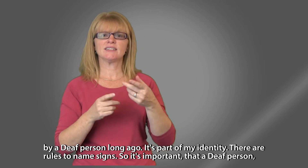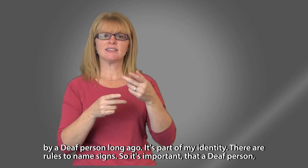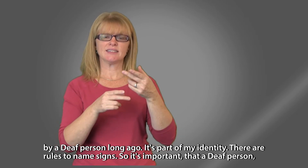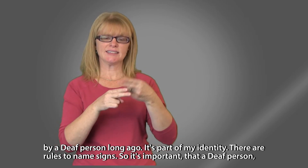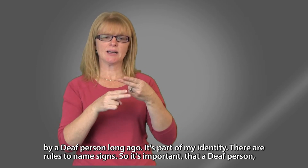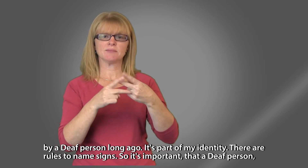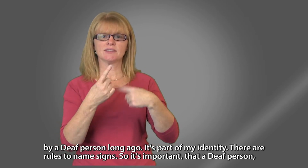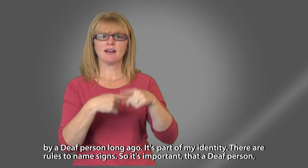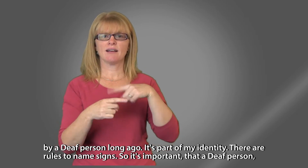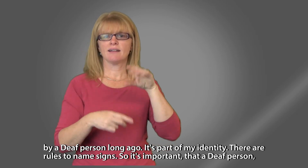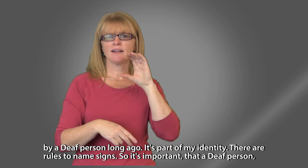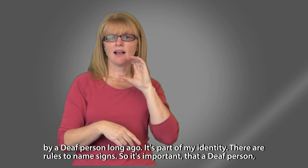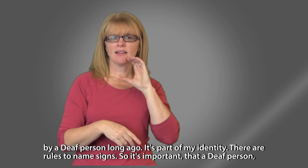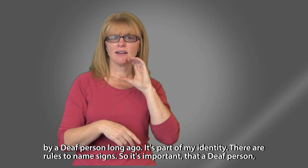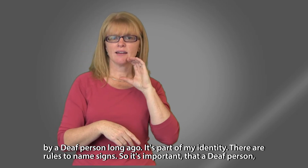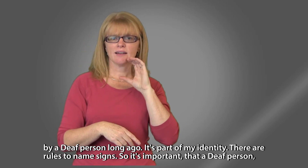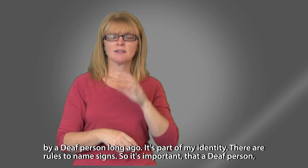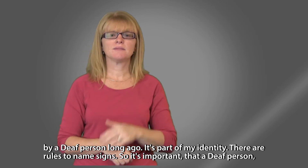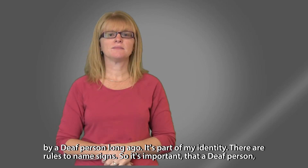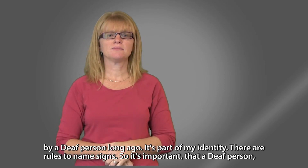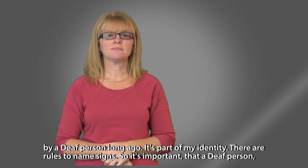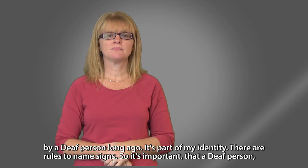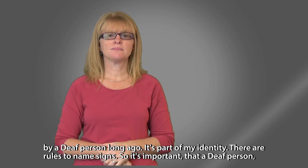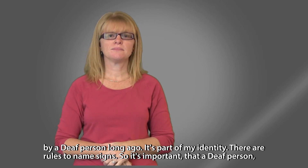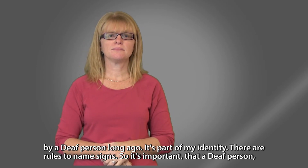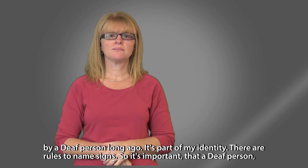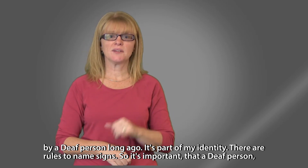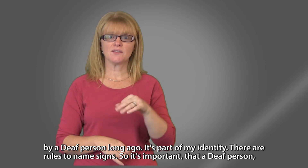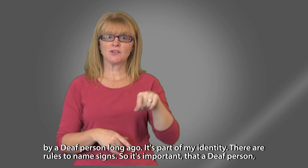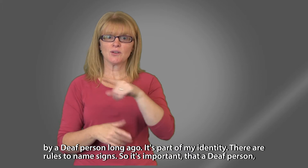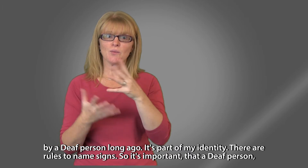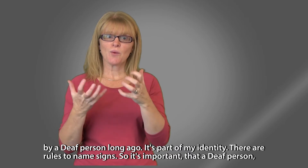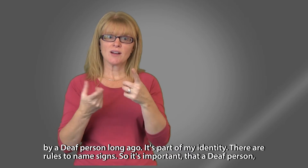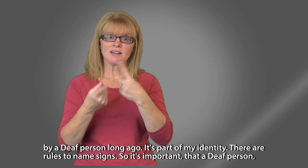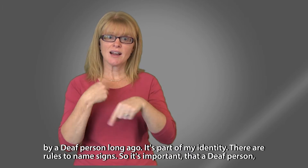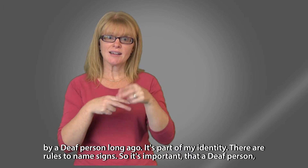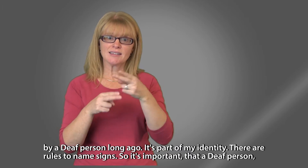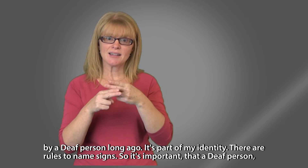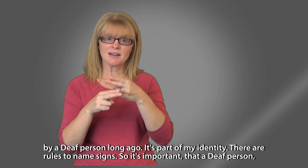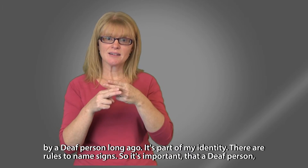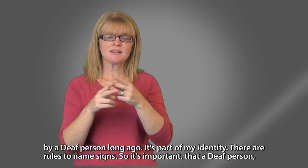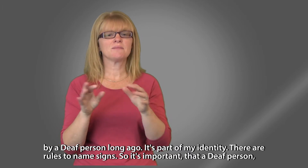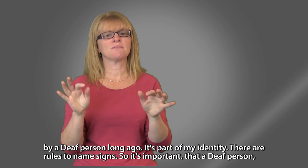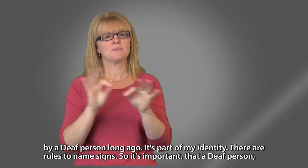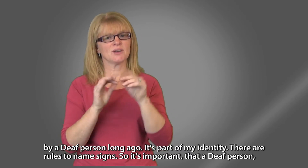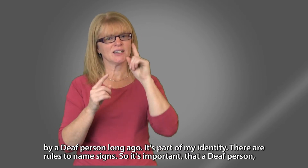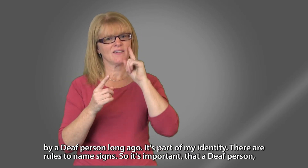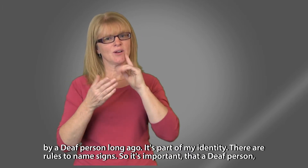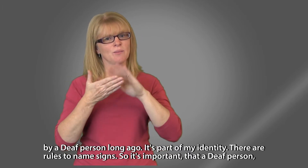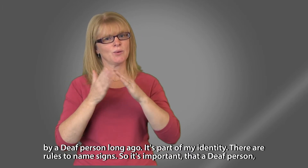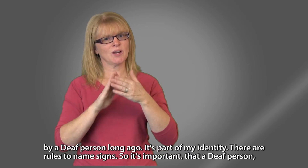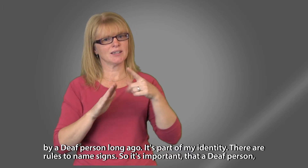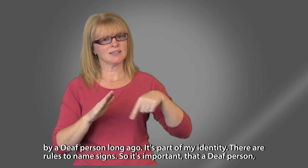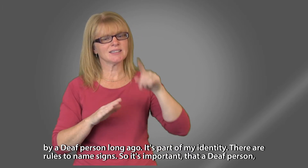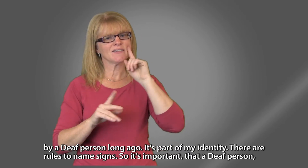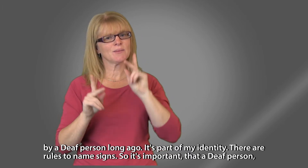It's part of my identity. There are rules to name signs, so it's important that a Deaf